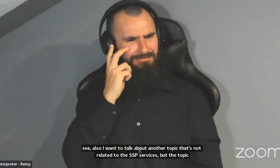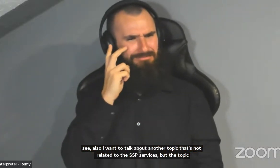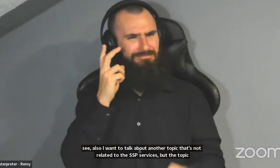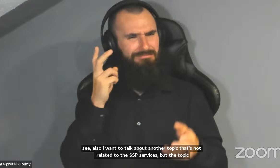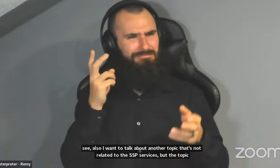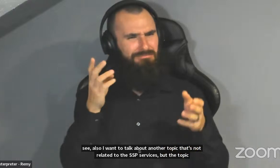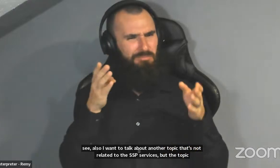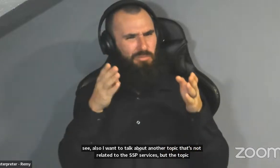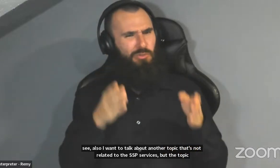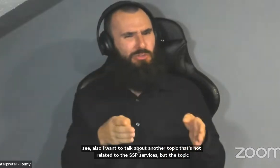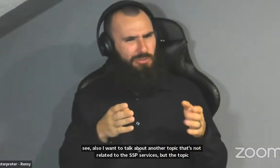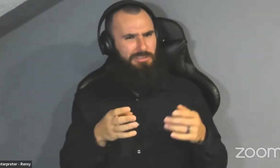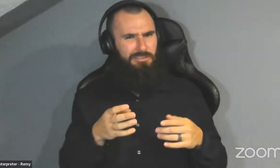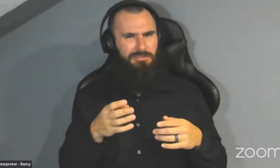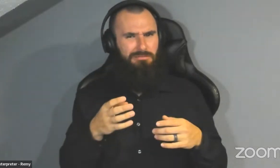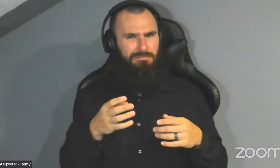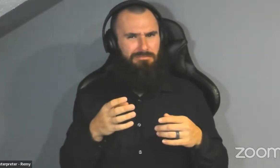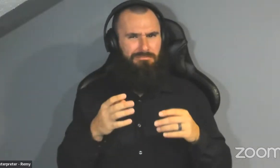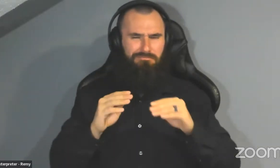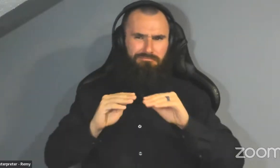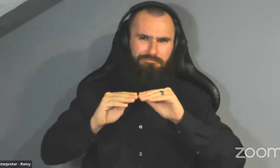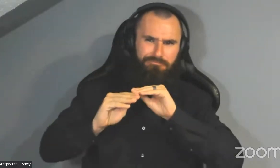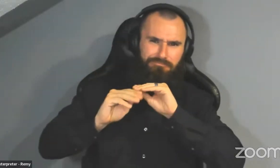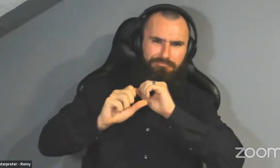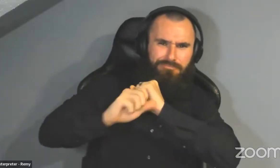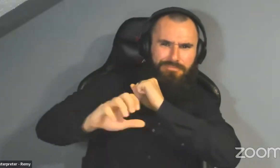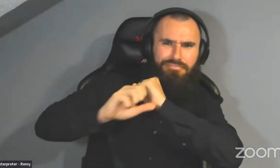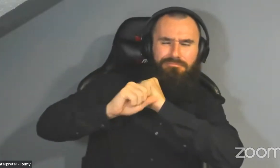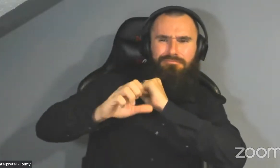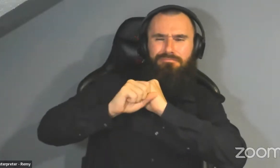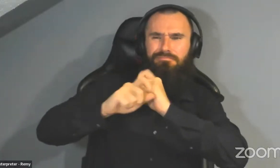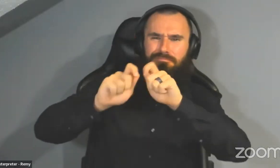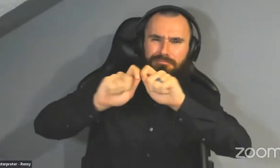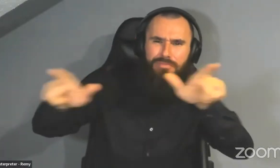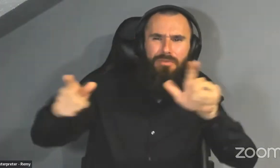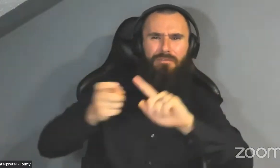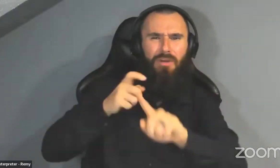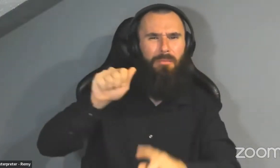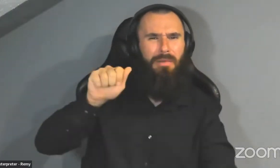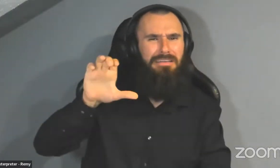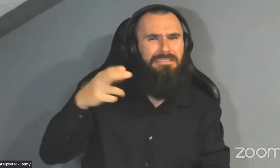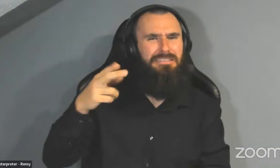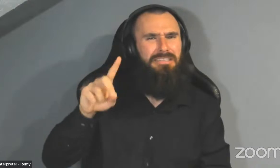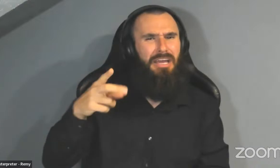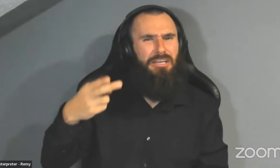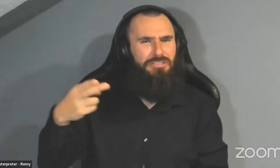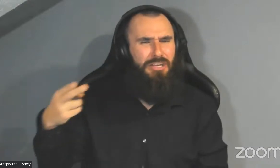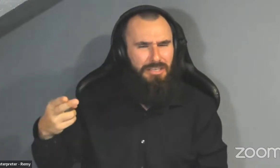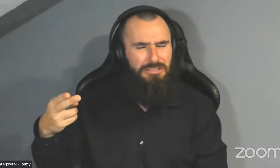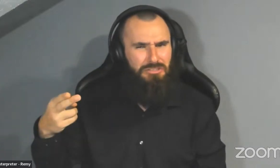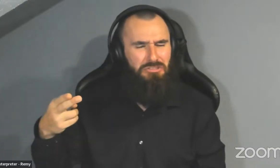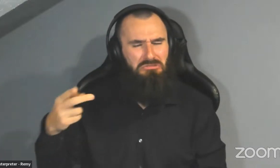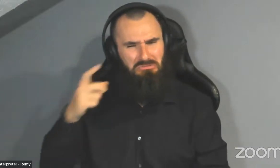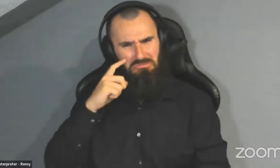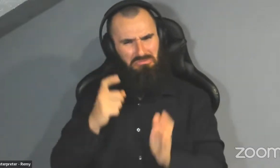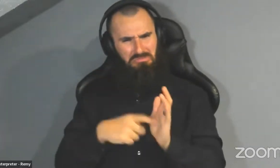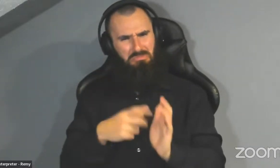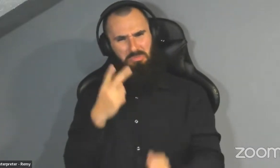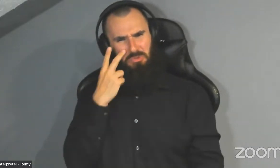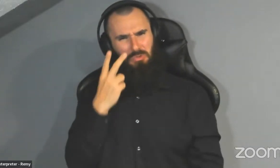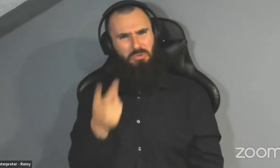publications from ACDHH. I saw recently a